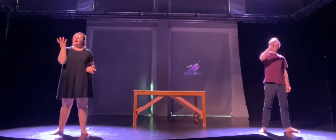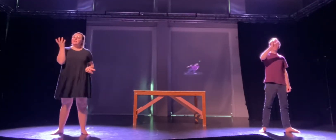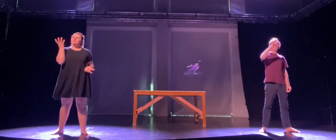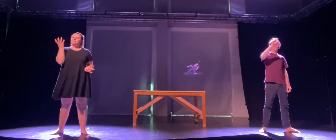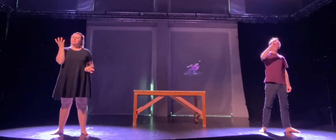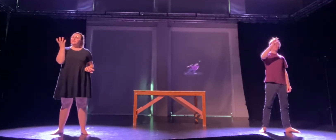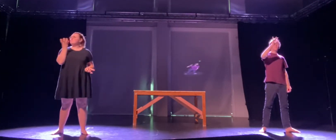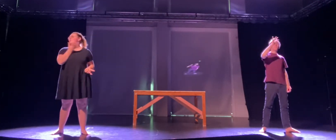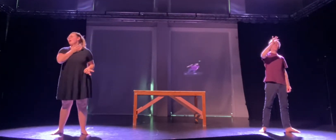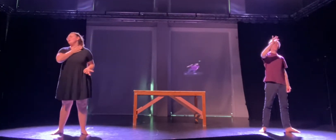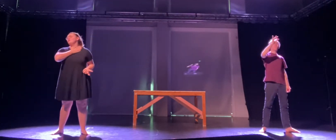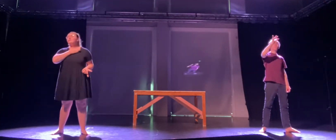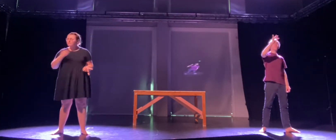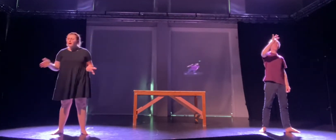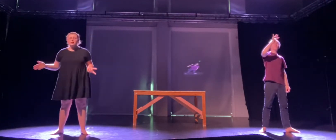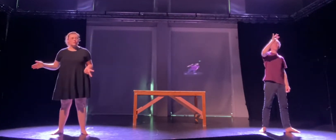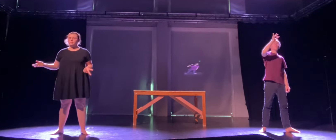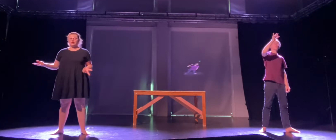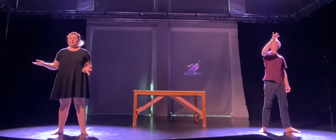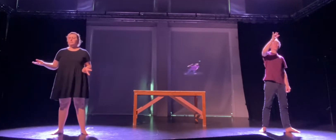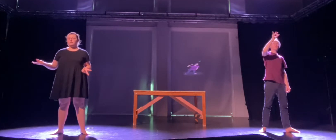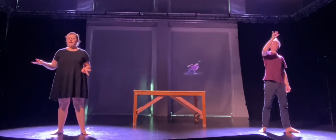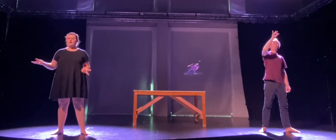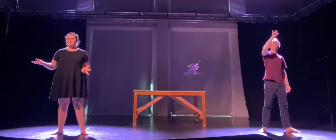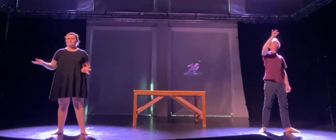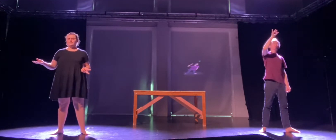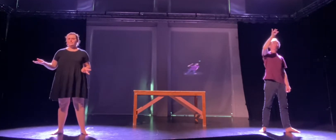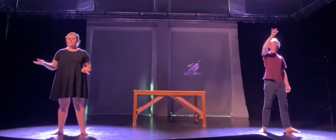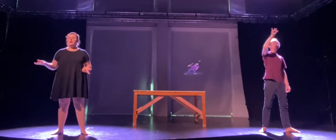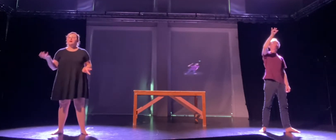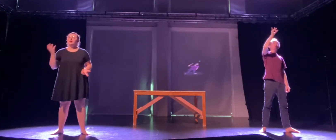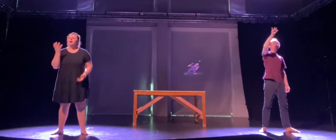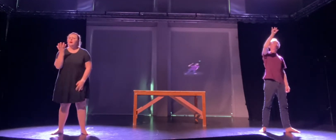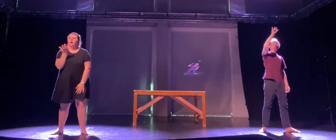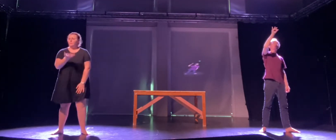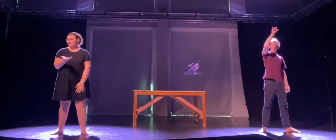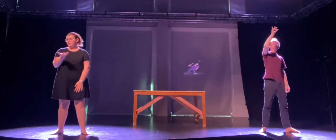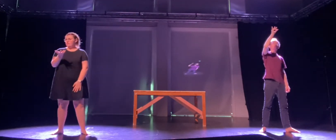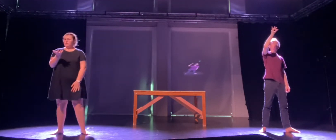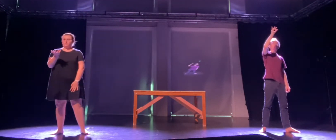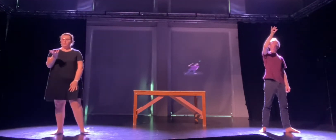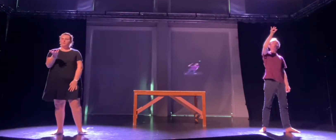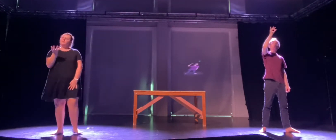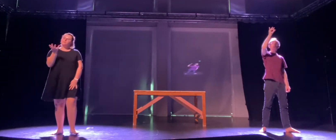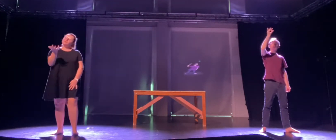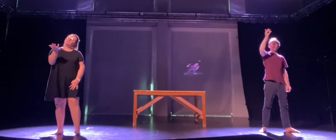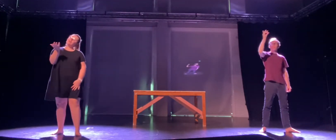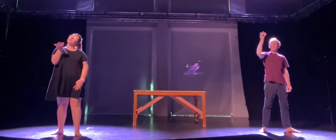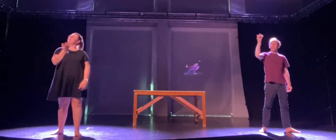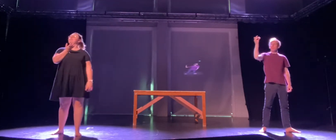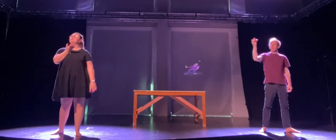and it's been around for far longer than humans have. And once a baby is born, the tree of life will give it a